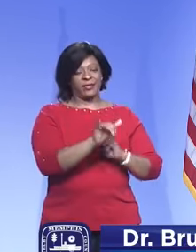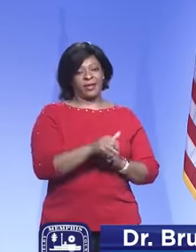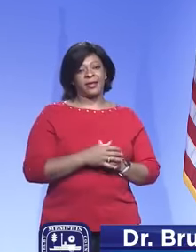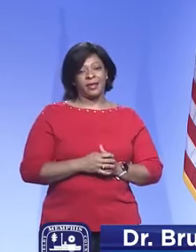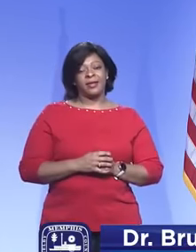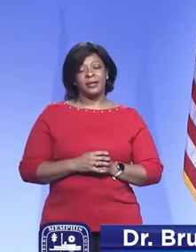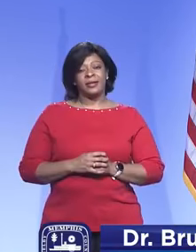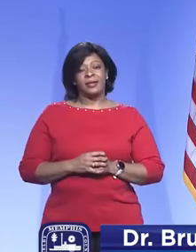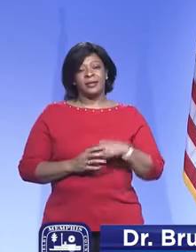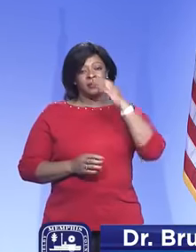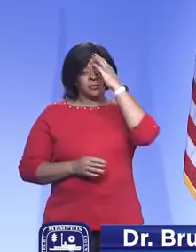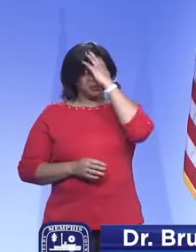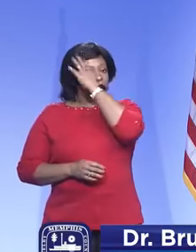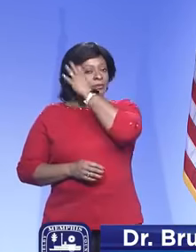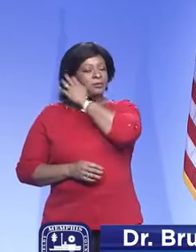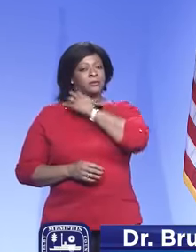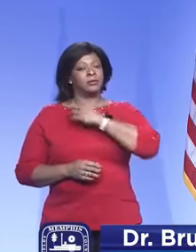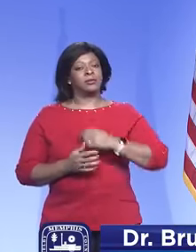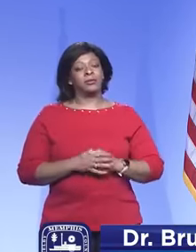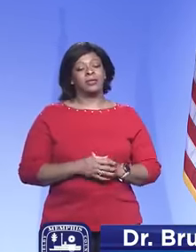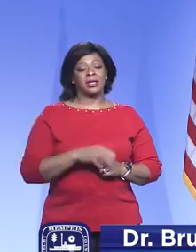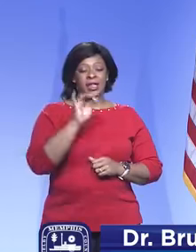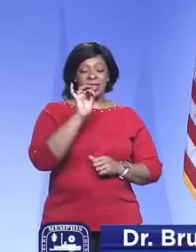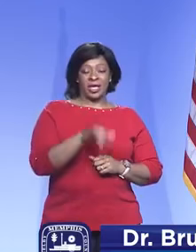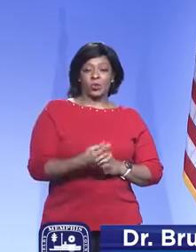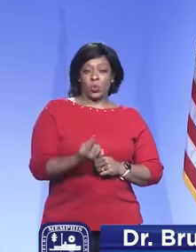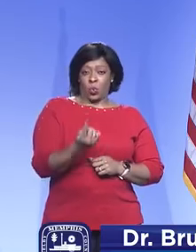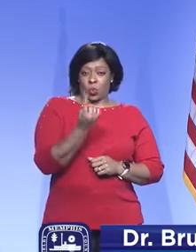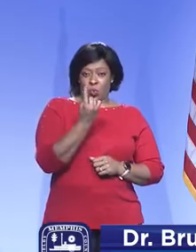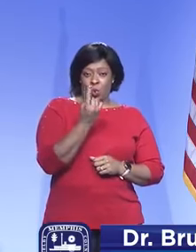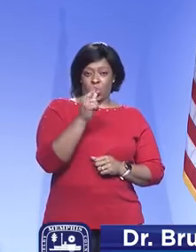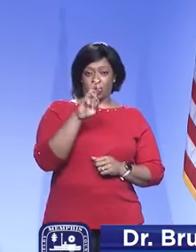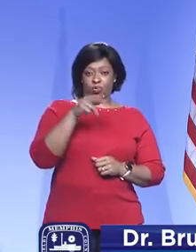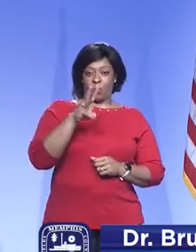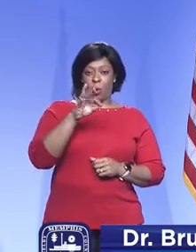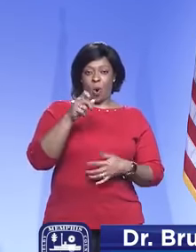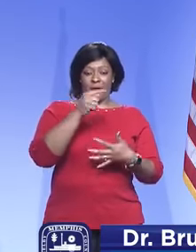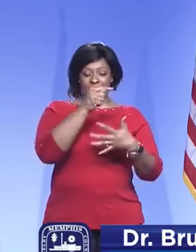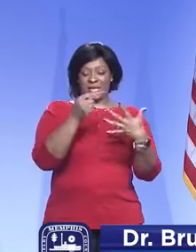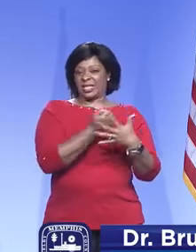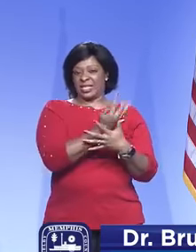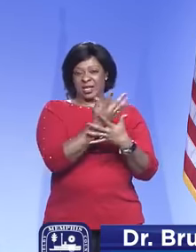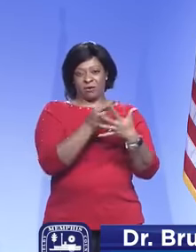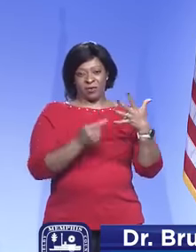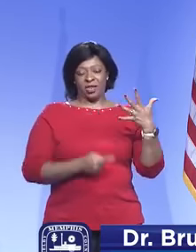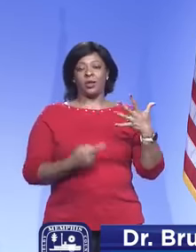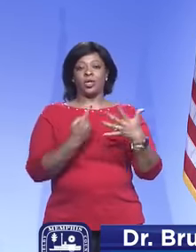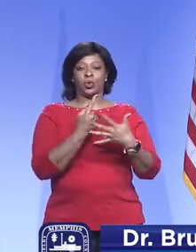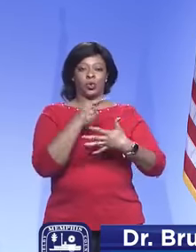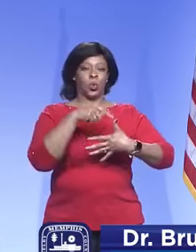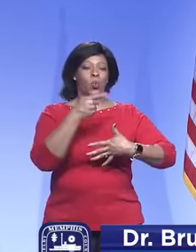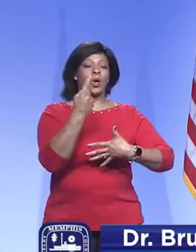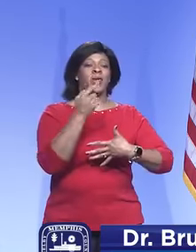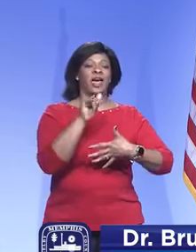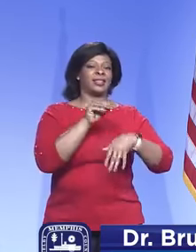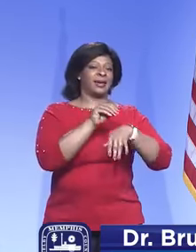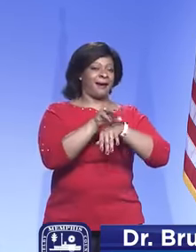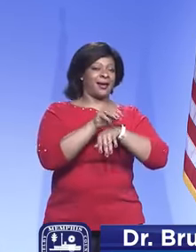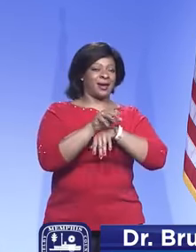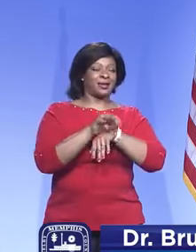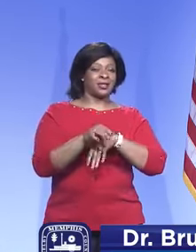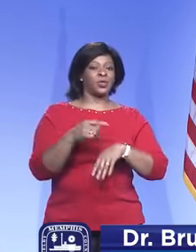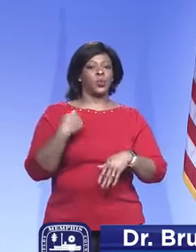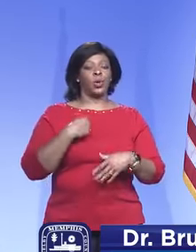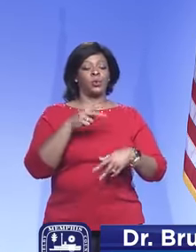in terms of, that's one of the trip wires. but we use that as a guidance. And so